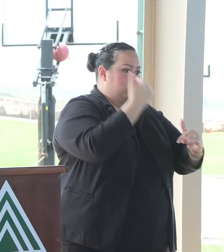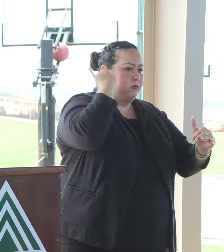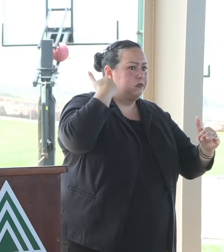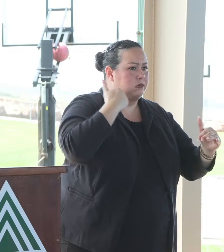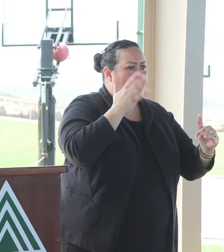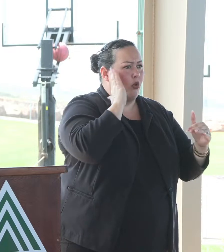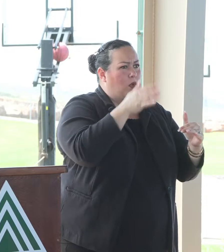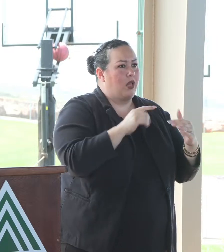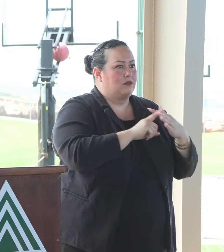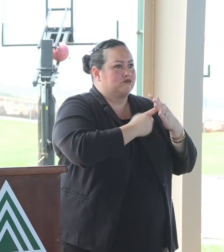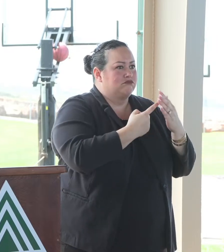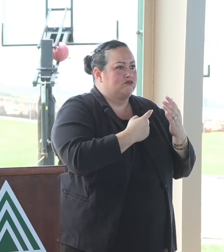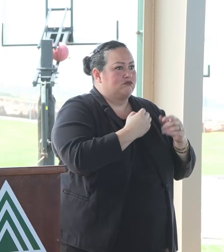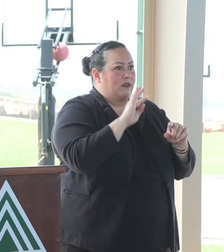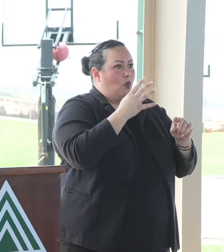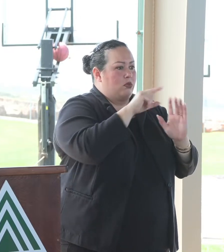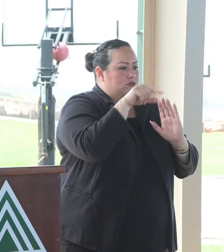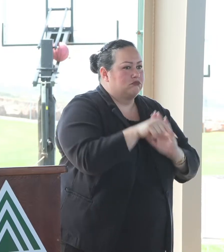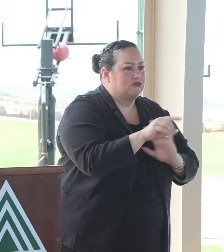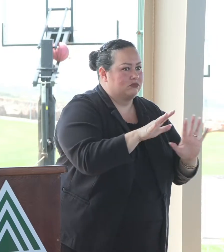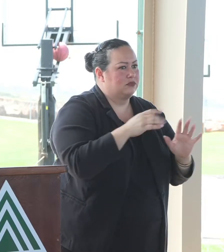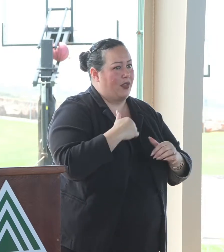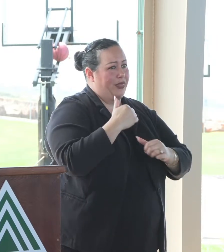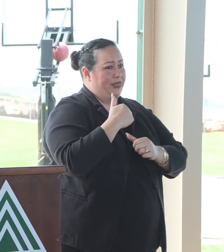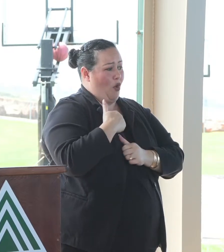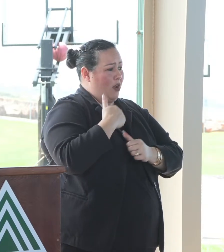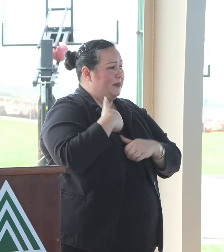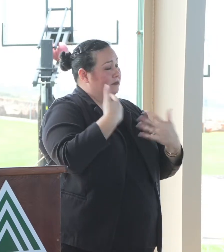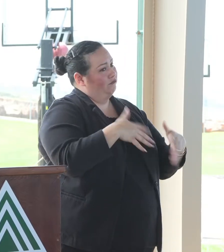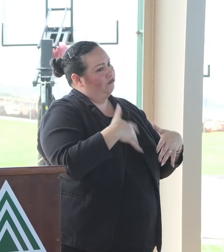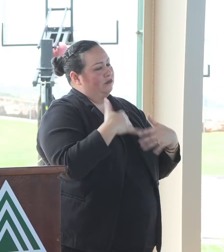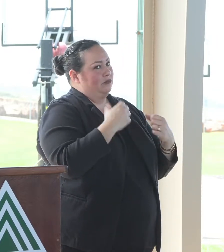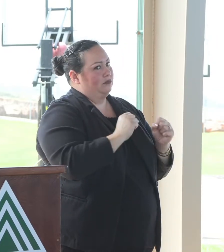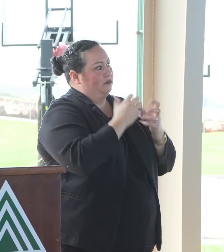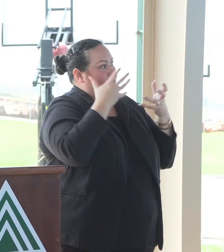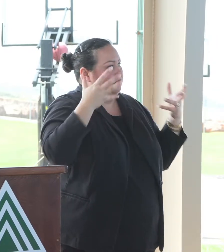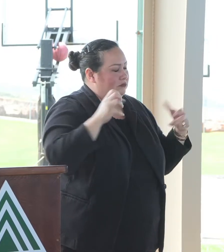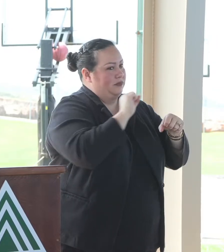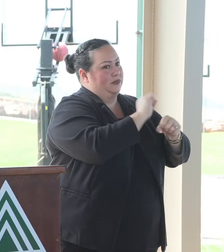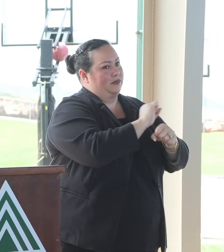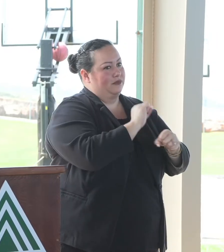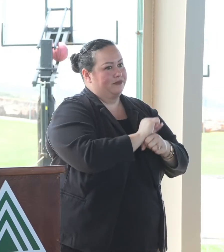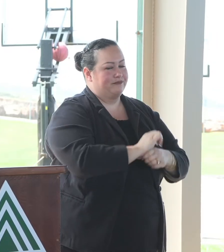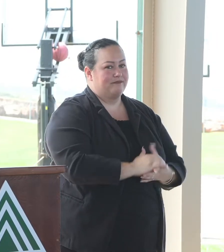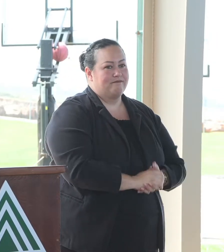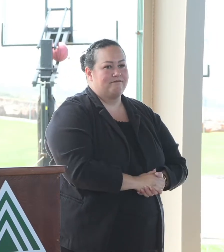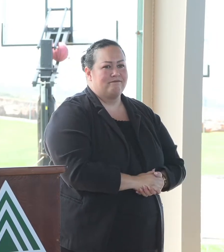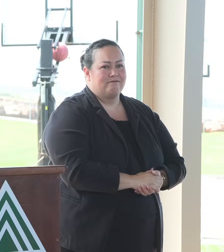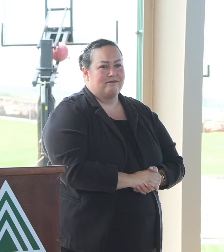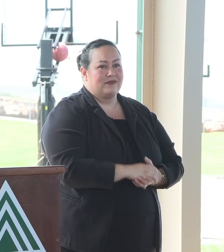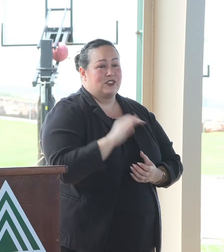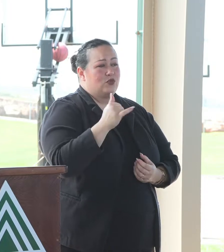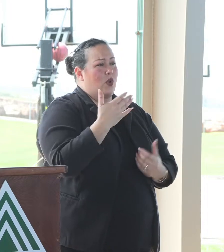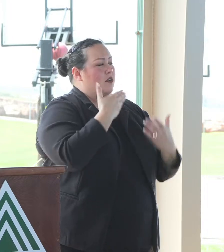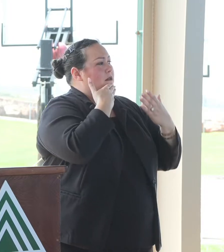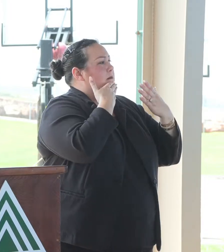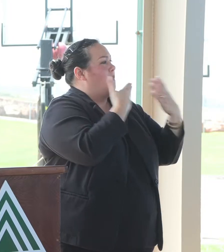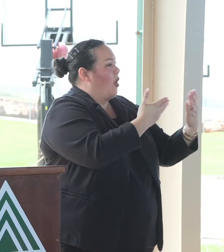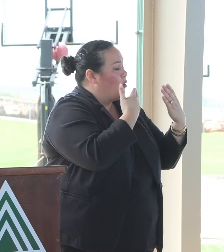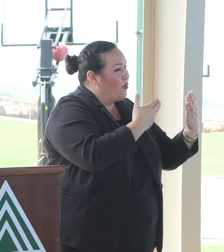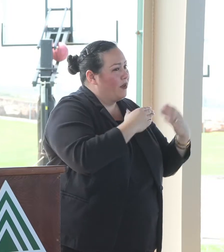Corps of Engineers did some amazing work. We're here to also mahalo the mayor,